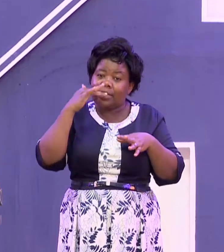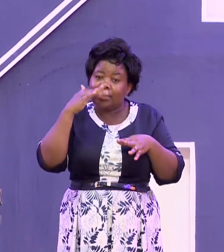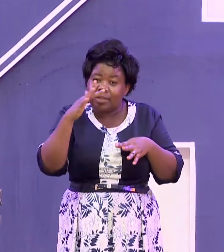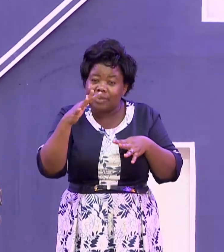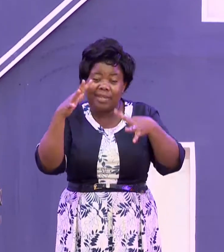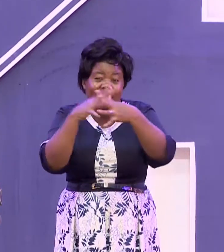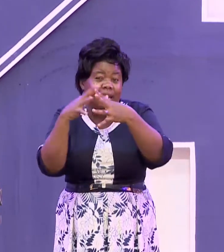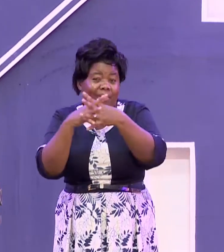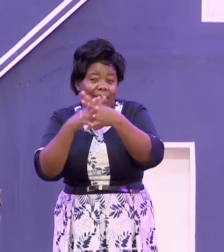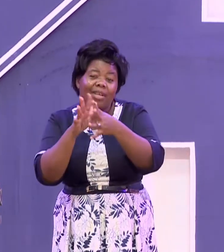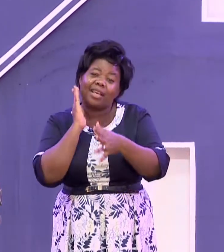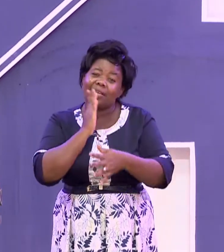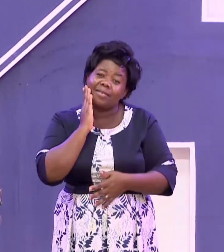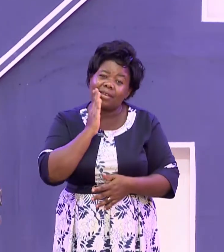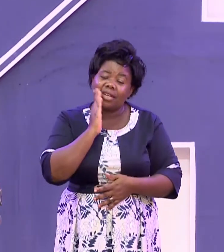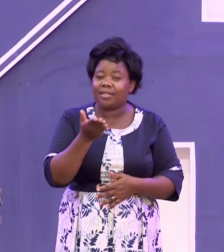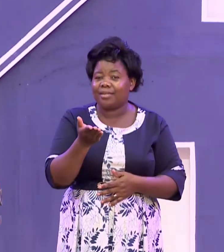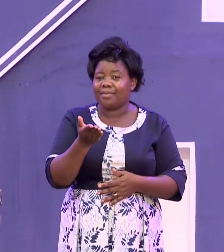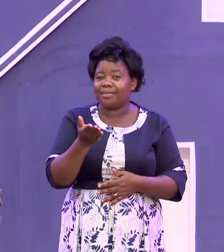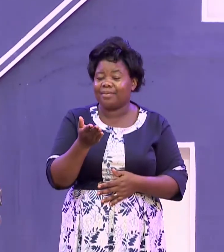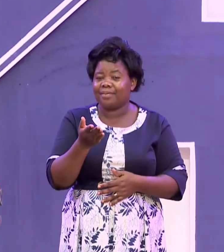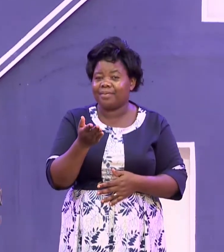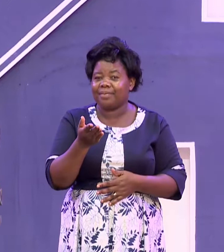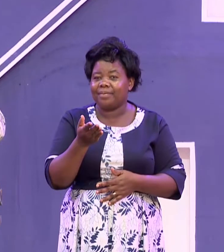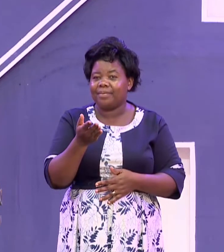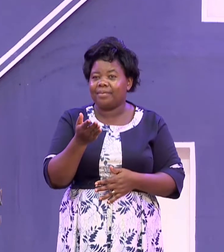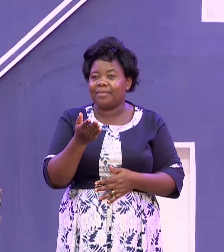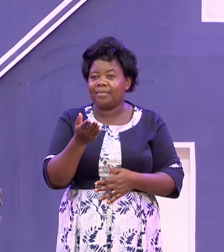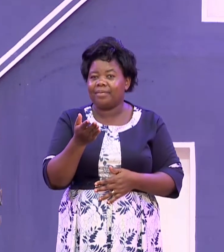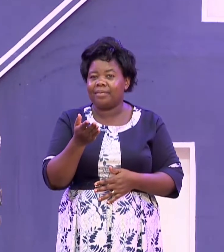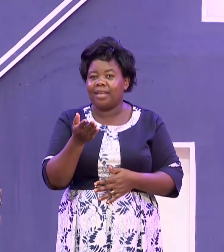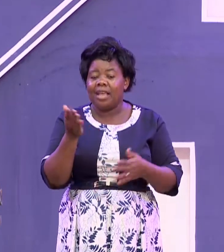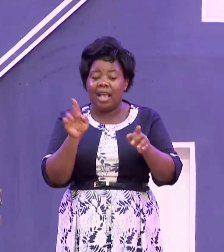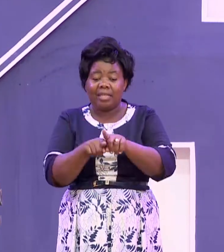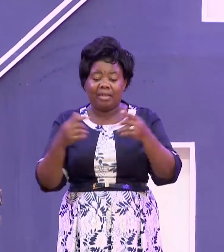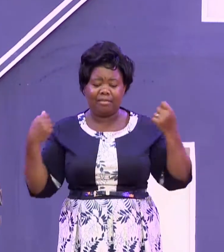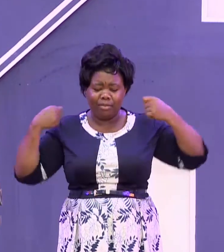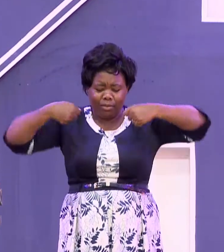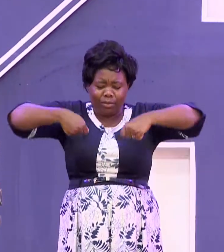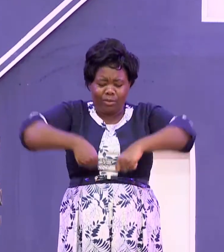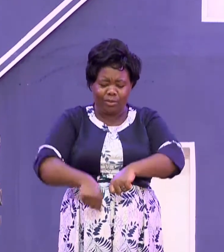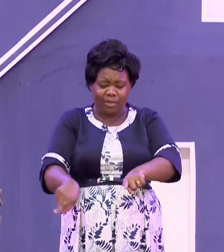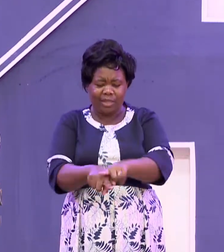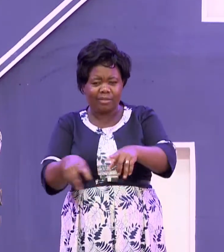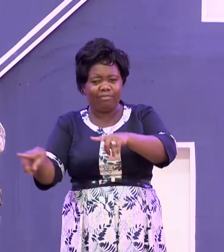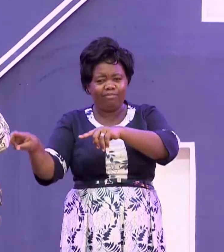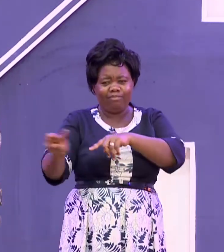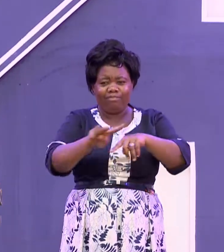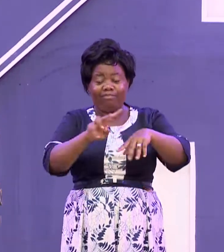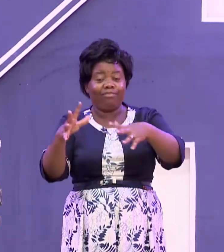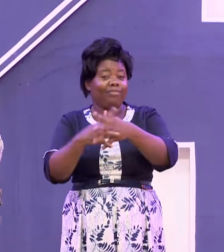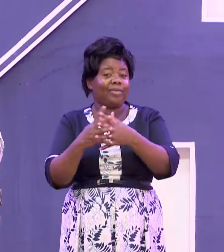lw'Ekimerika. But to start speaking that English accent of America. N'okwambala engoye z'Abamerika. And dressing up with a dress code of the